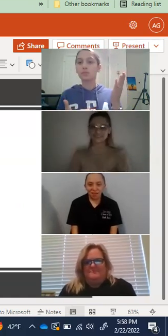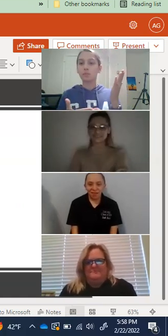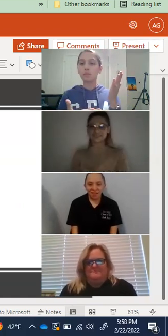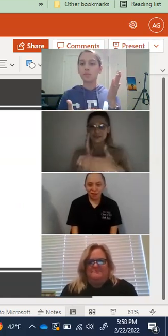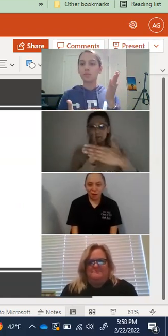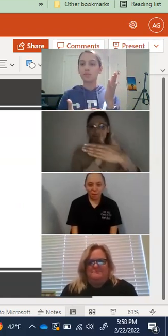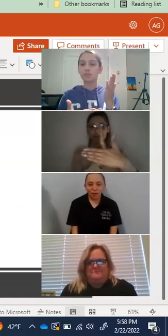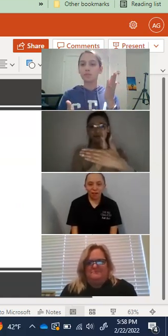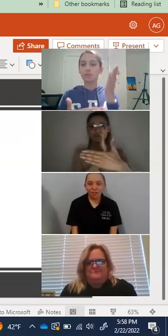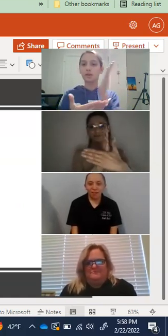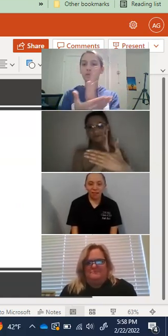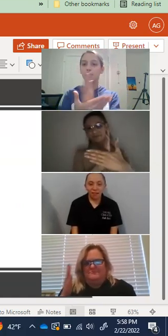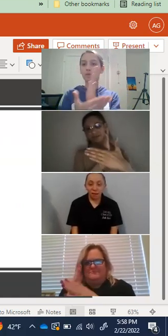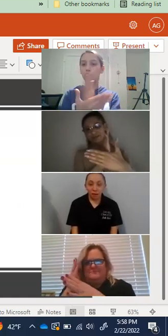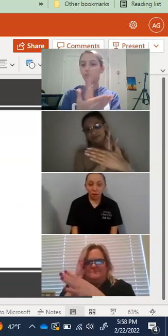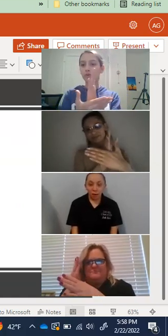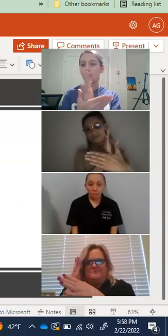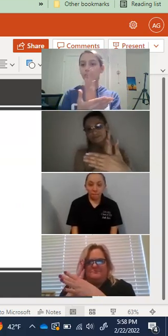Thank you. Perfect.